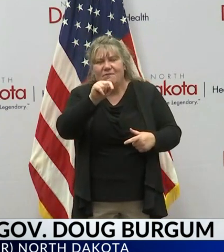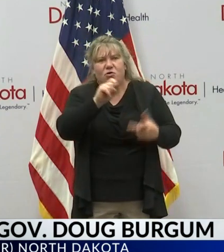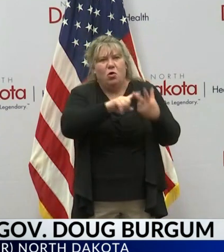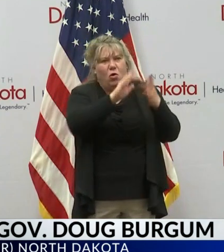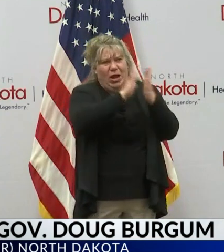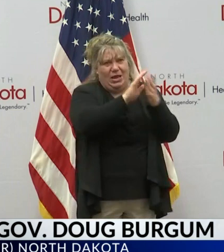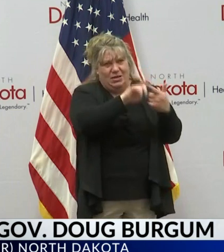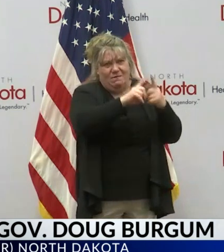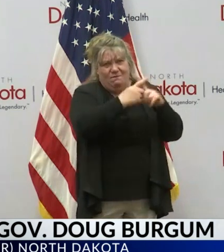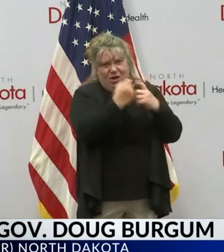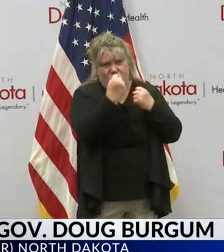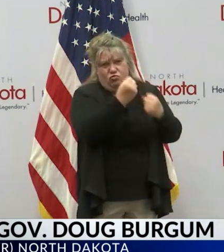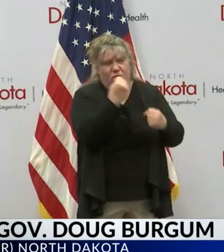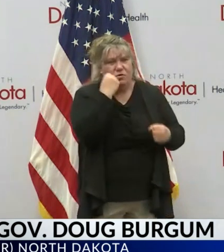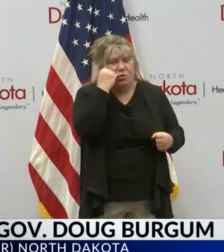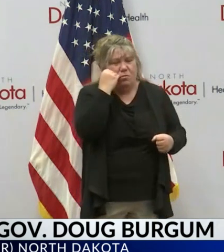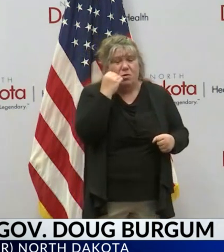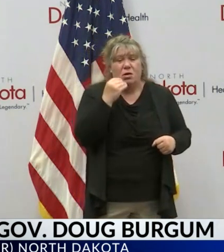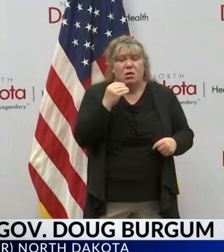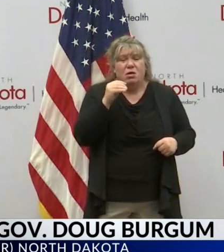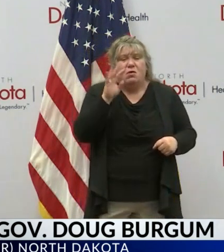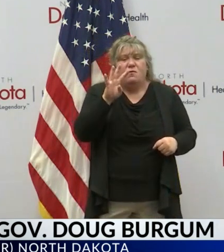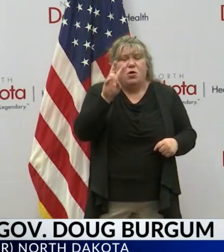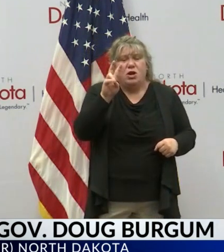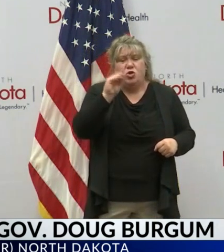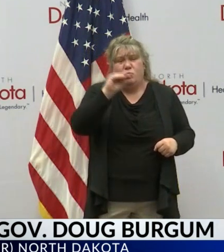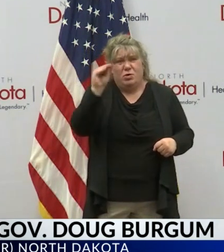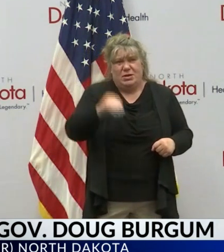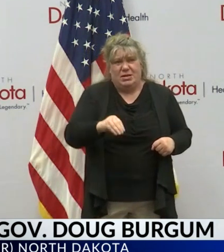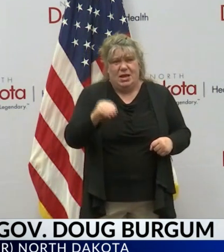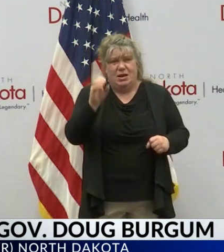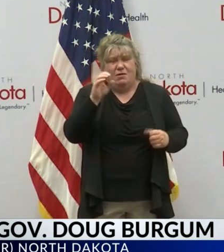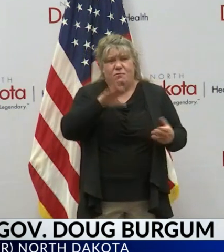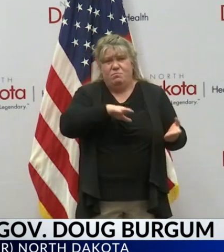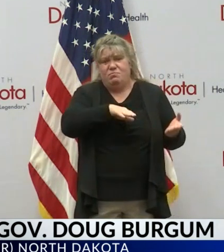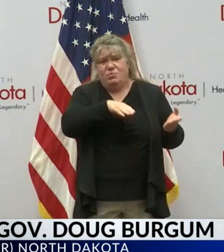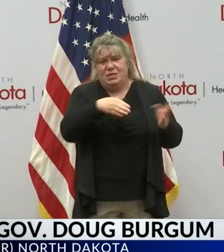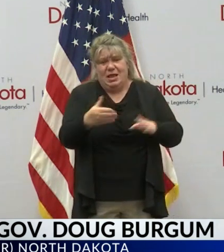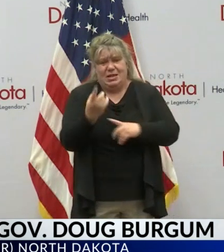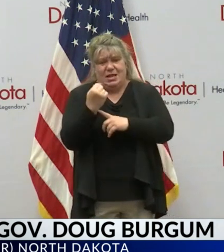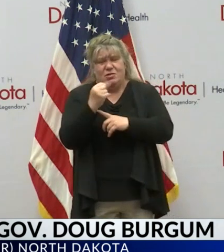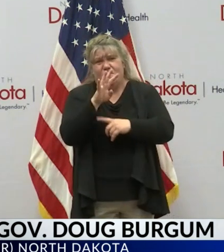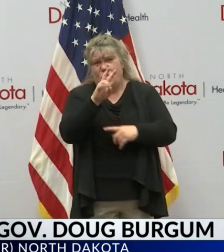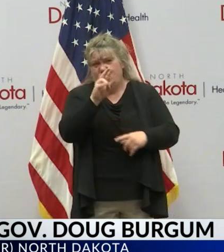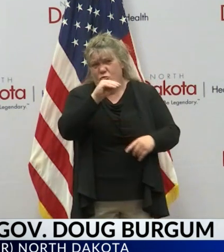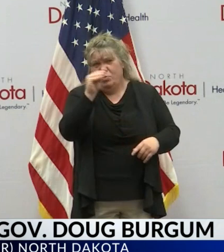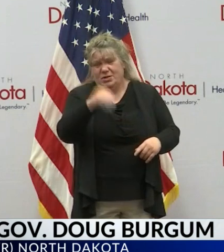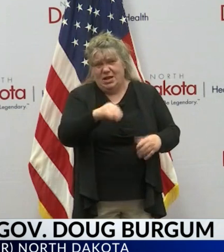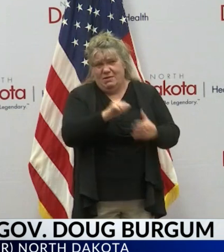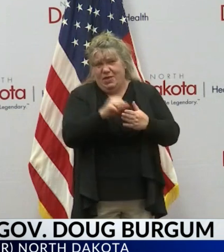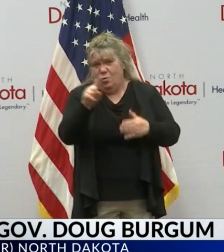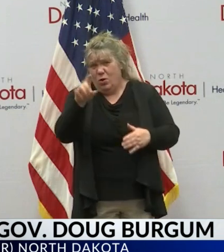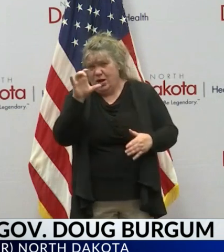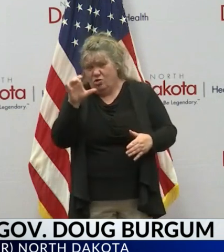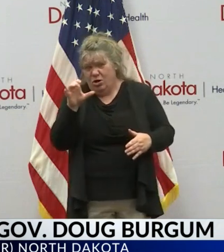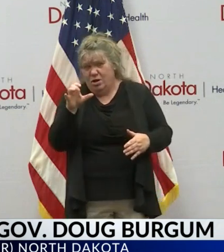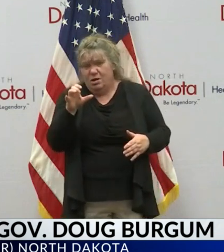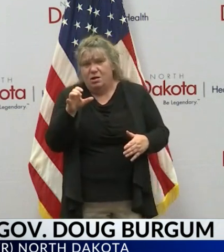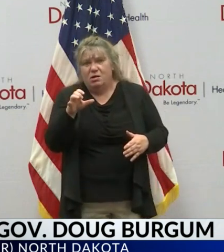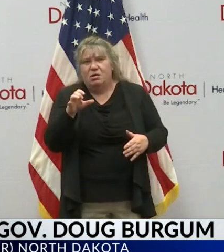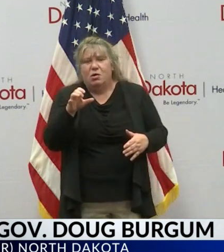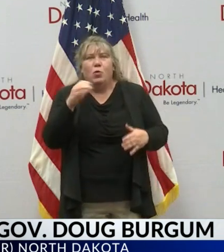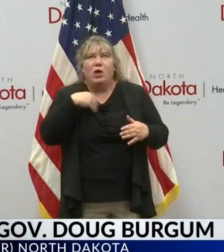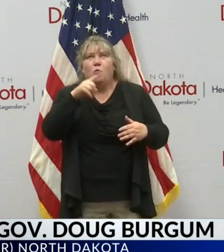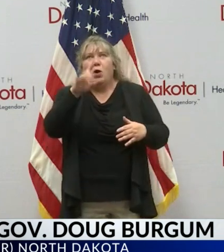42% of North Dakota motor vehicle fatalities in 2019. Last year, 42% of that 100 were